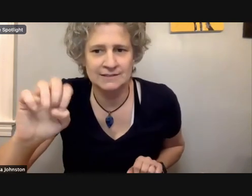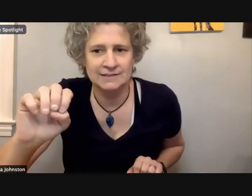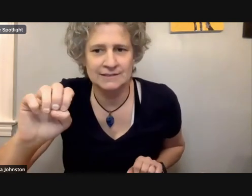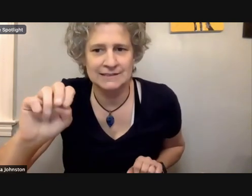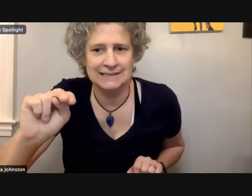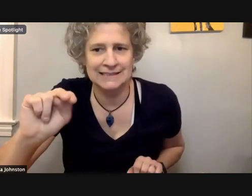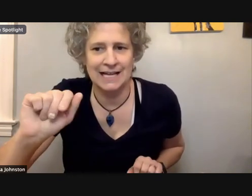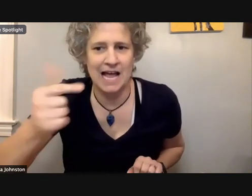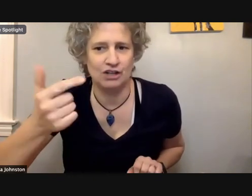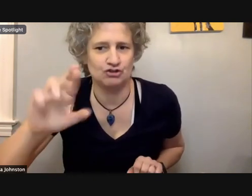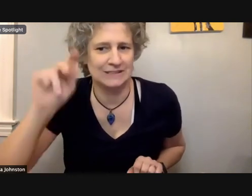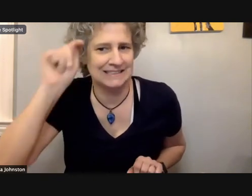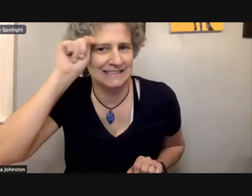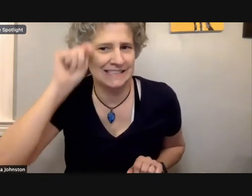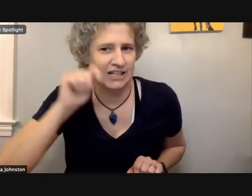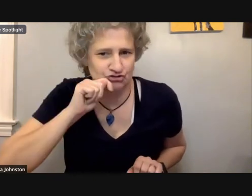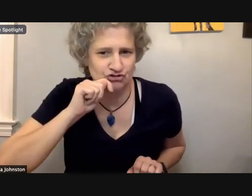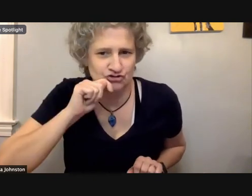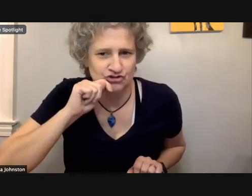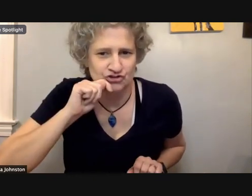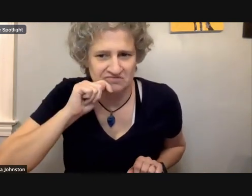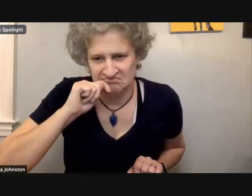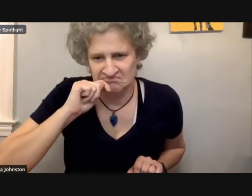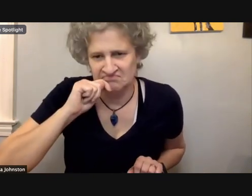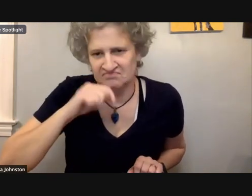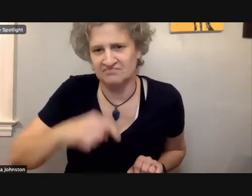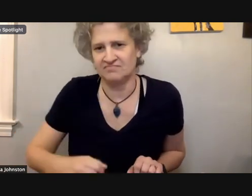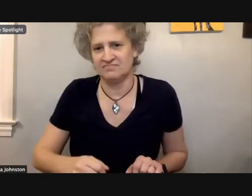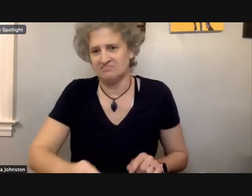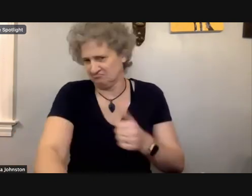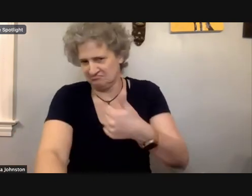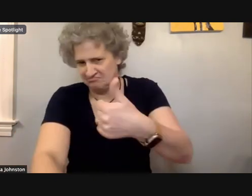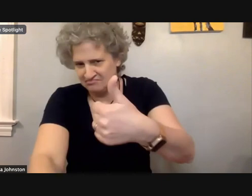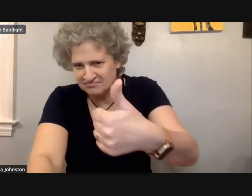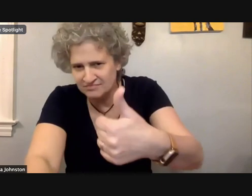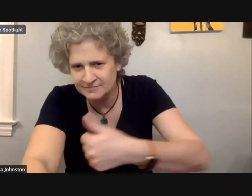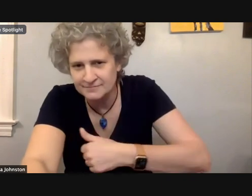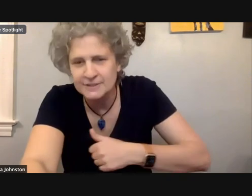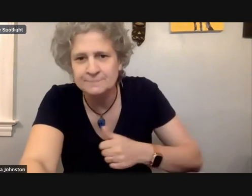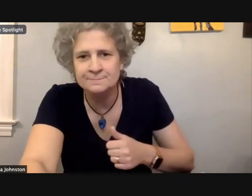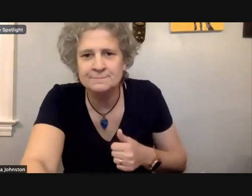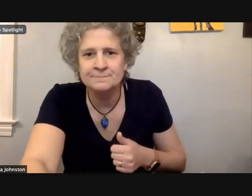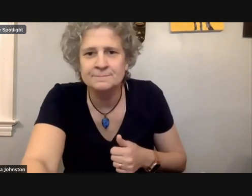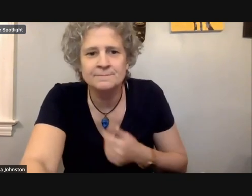So teenage, somebody asked me what the sign for that was. Typically you see teenager.